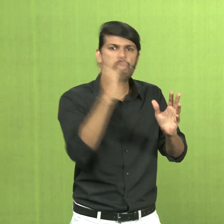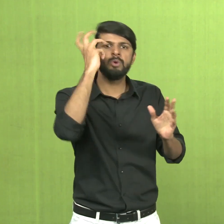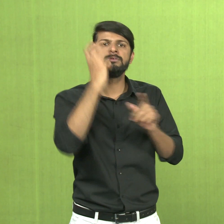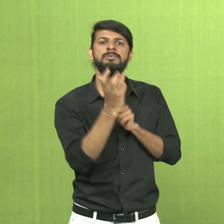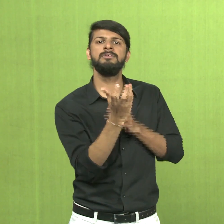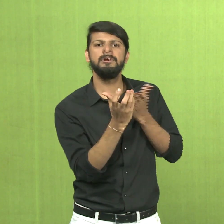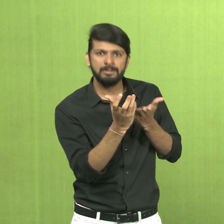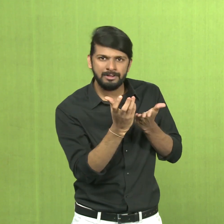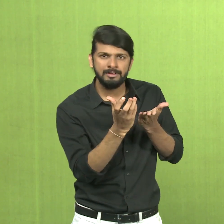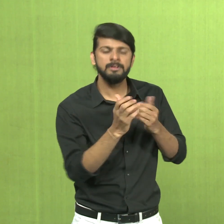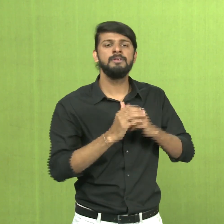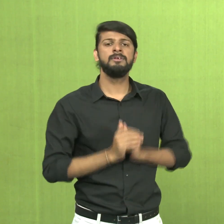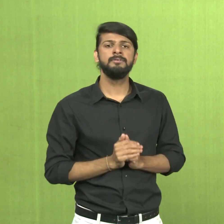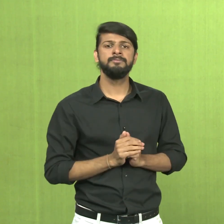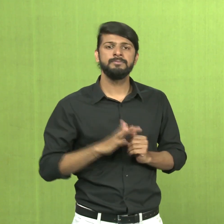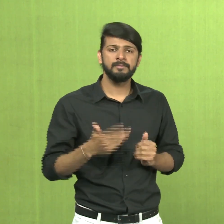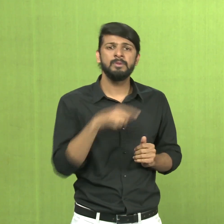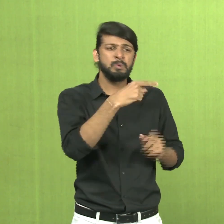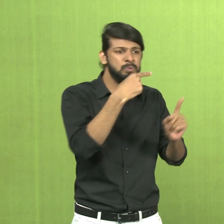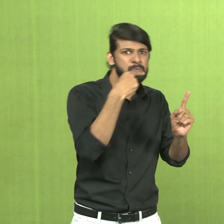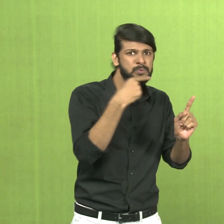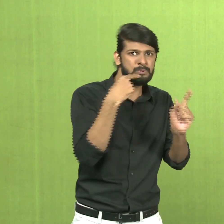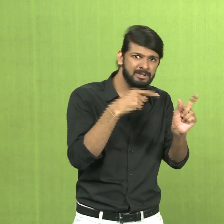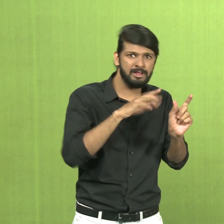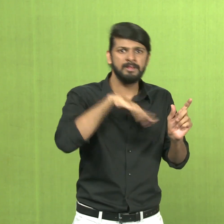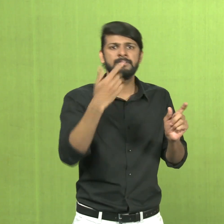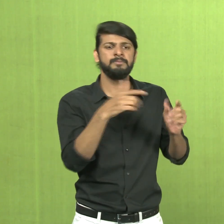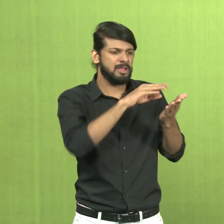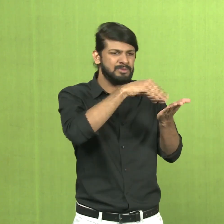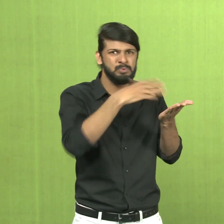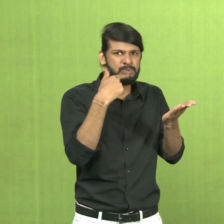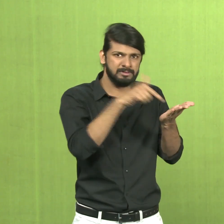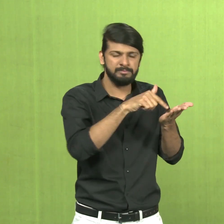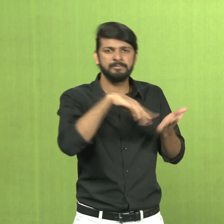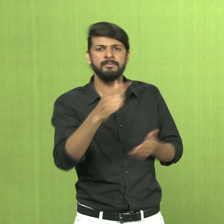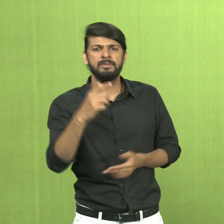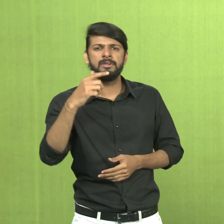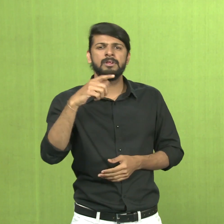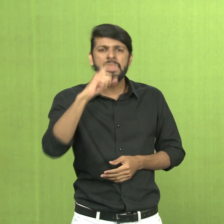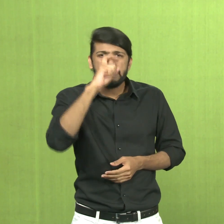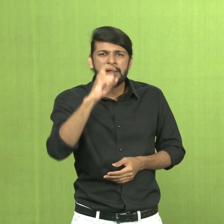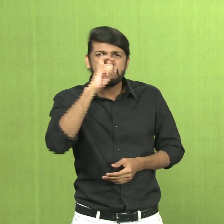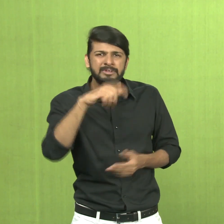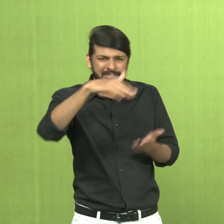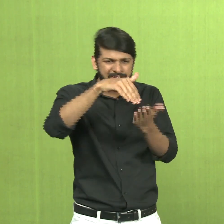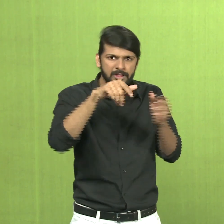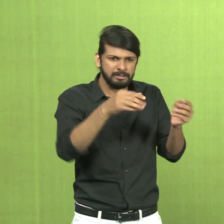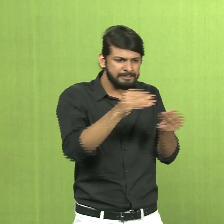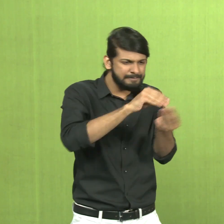yellow and you mix it to get orange. If you have red and you have blue,